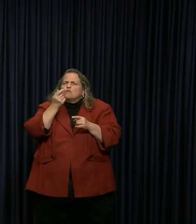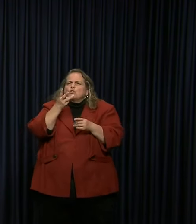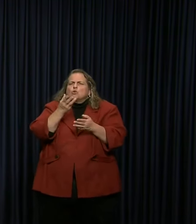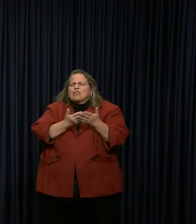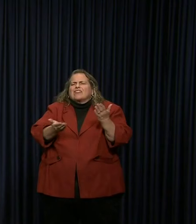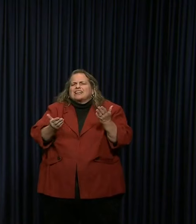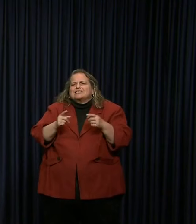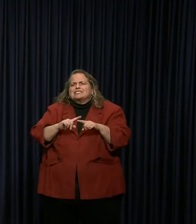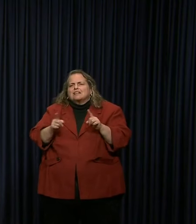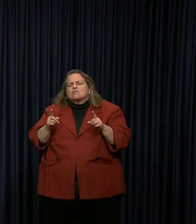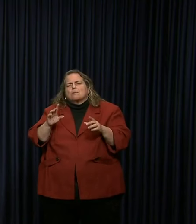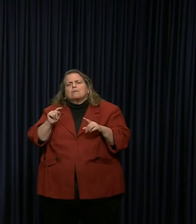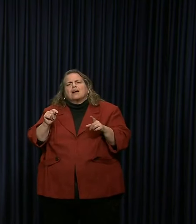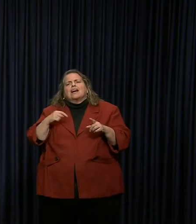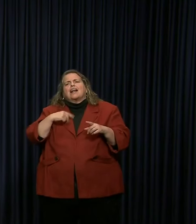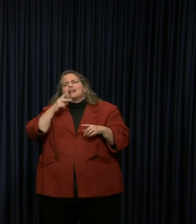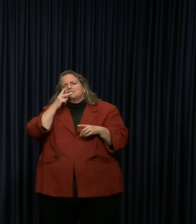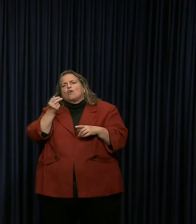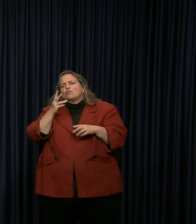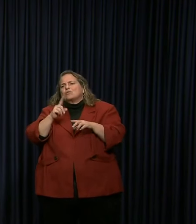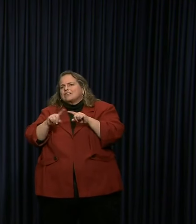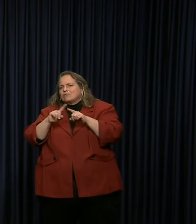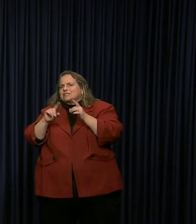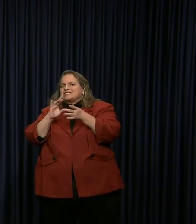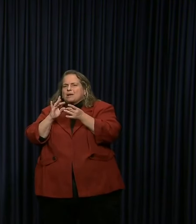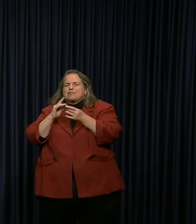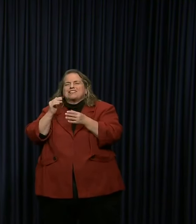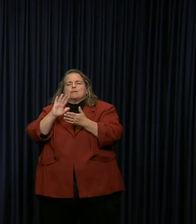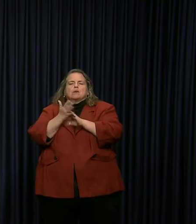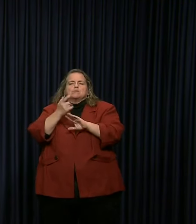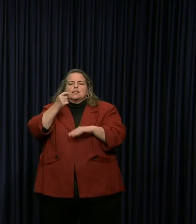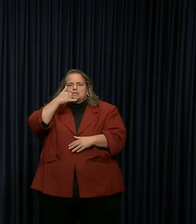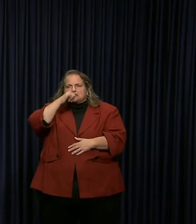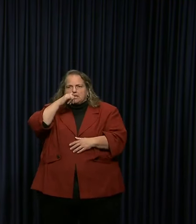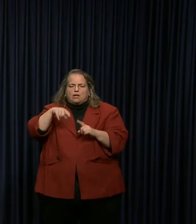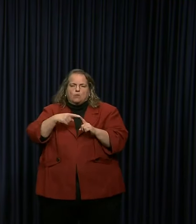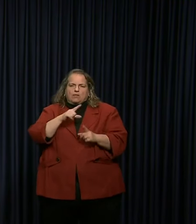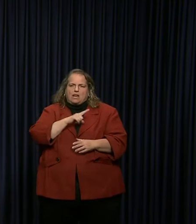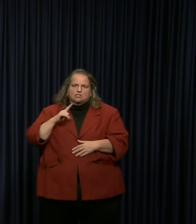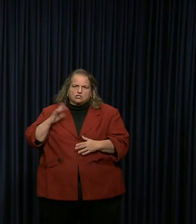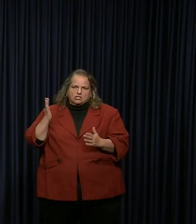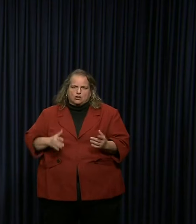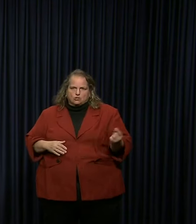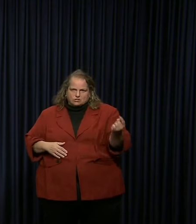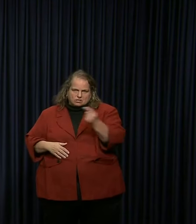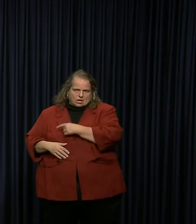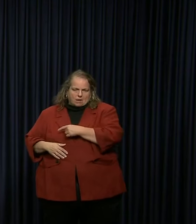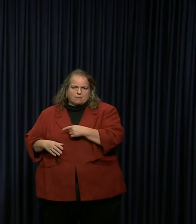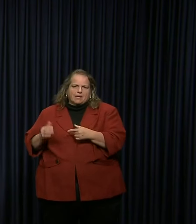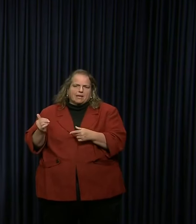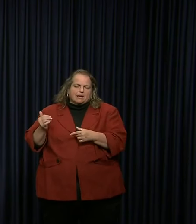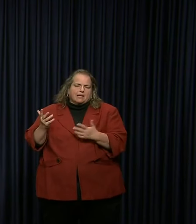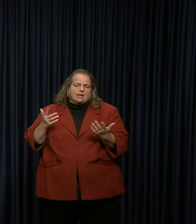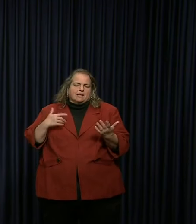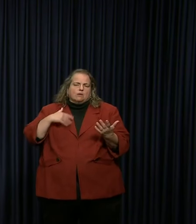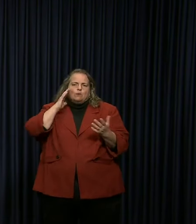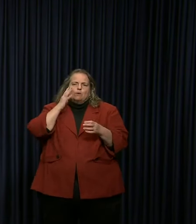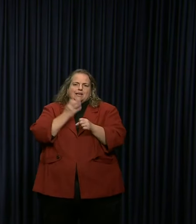again, I saw different statements that are out there. It gets a little silly when the legislature comes in. I believe we'll be able to get to a good